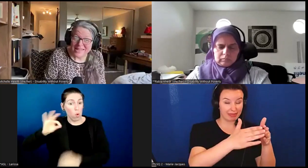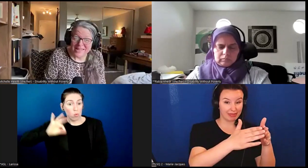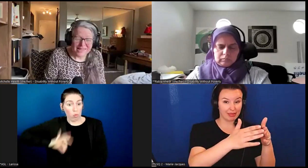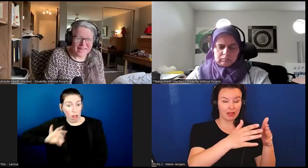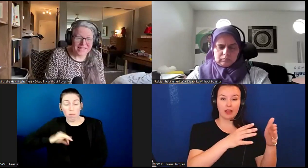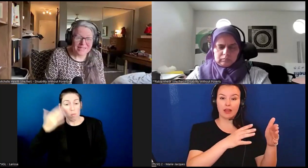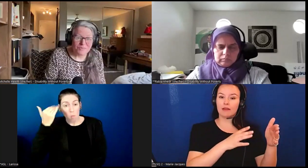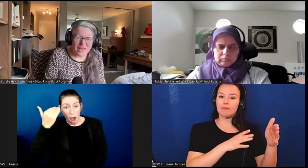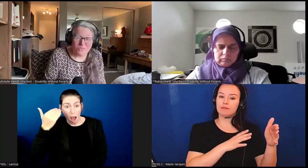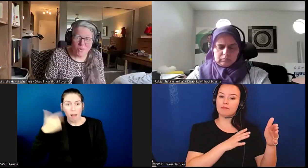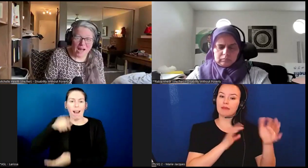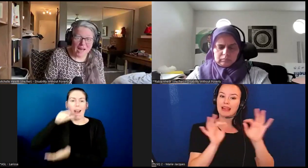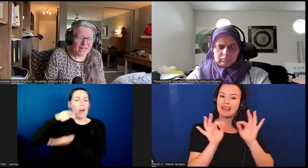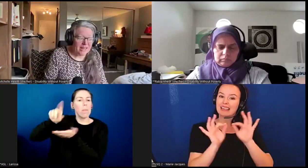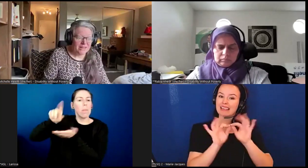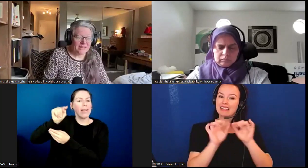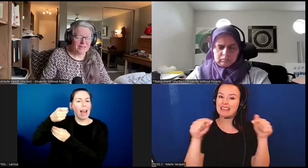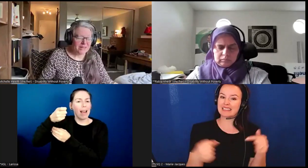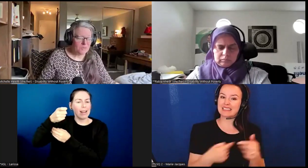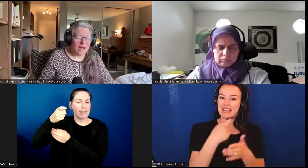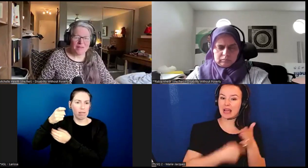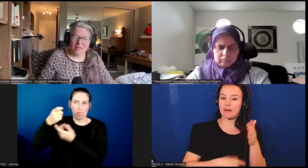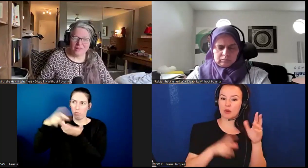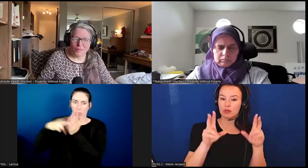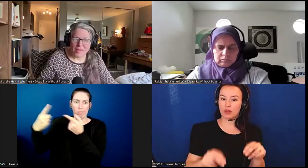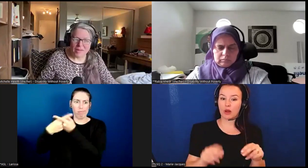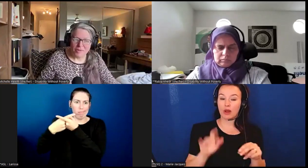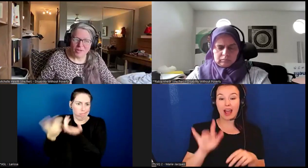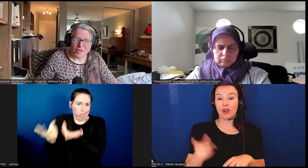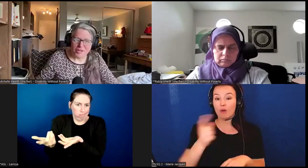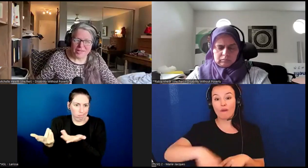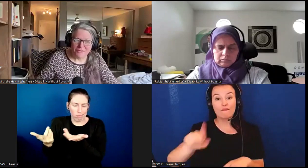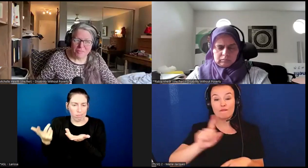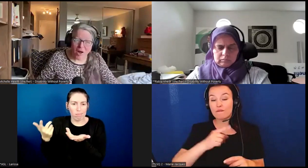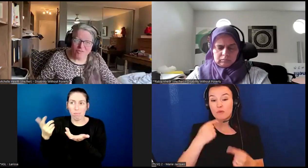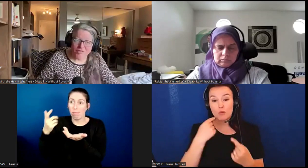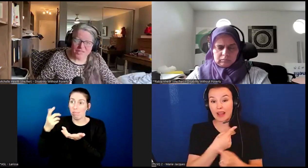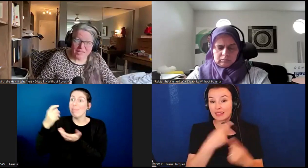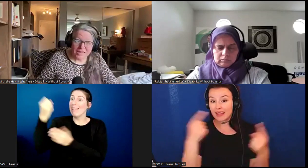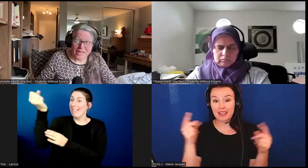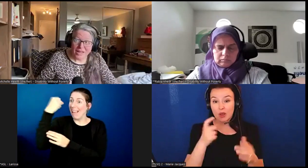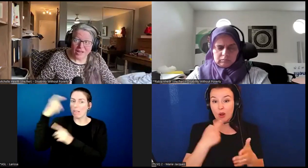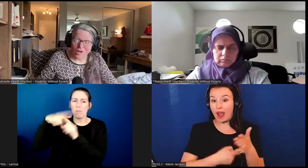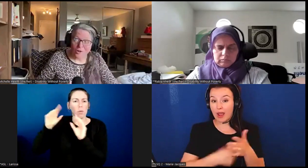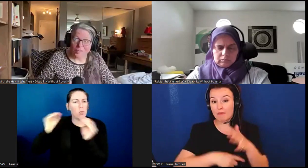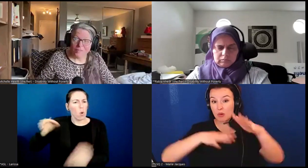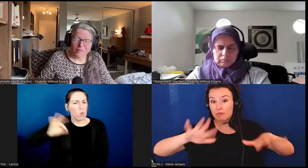That's why people that live in poverty